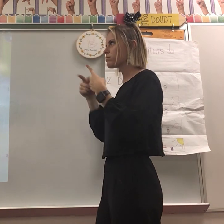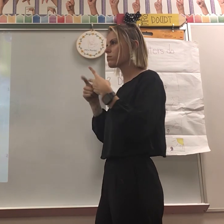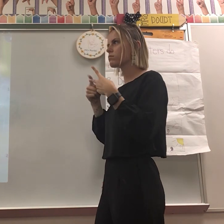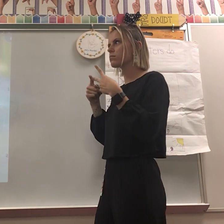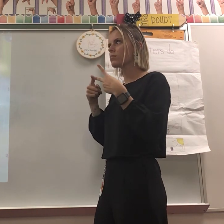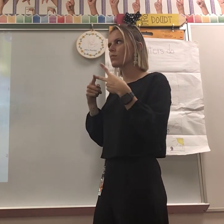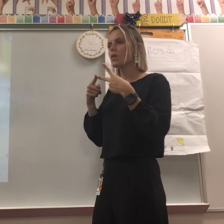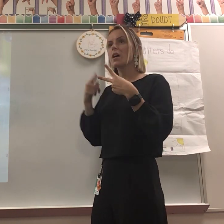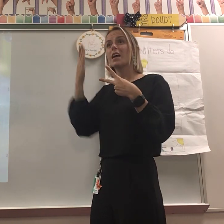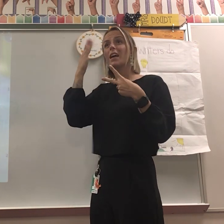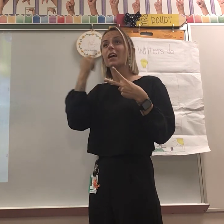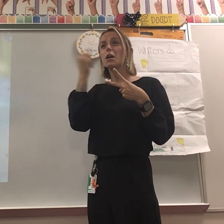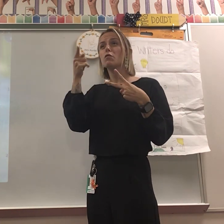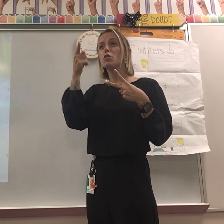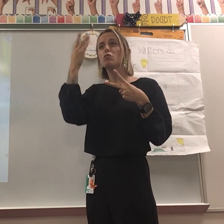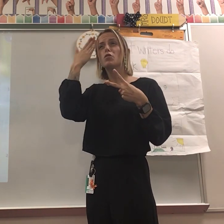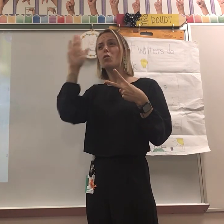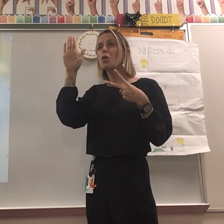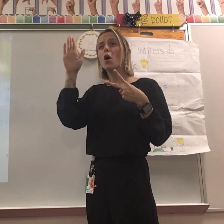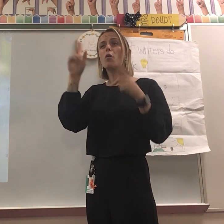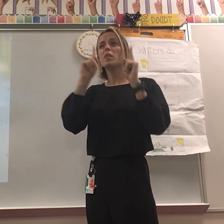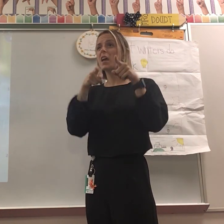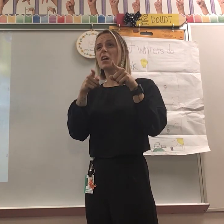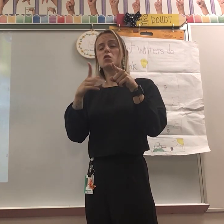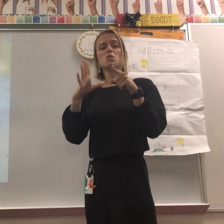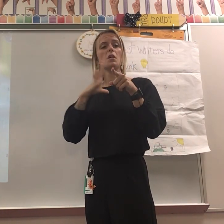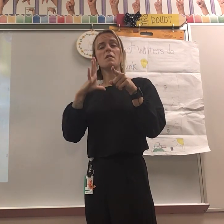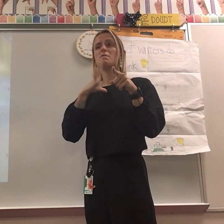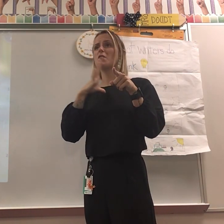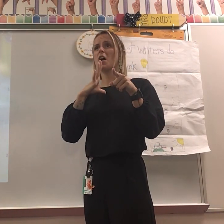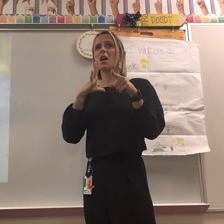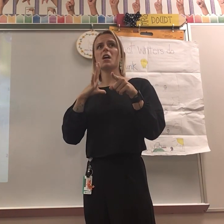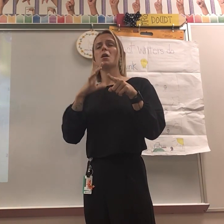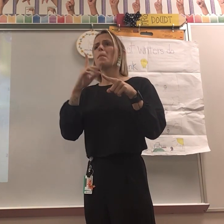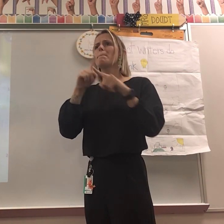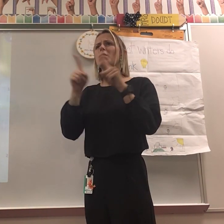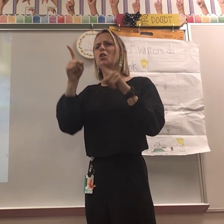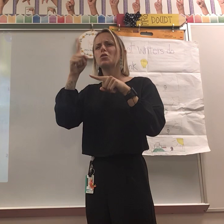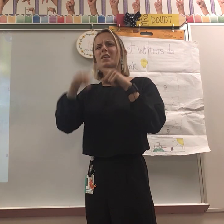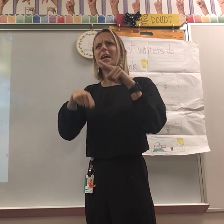If you don't know the answer, you can't sit and think, I don't know, someone else's job.